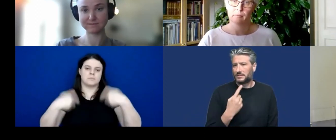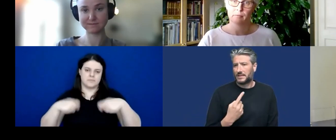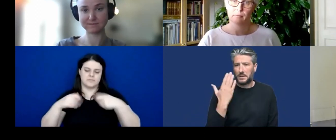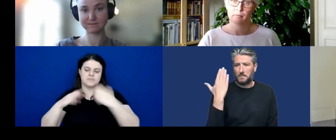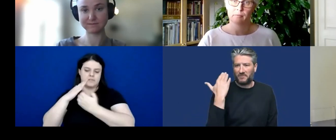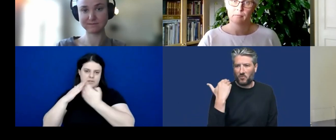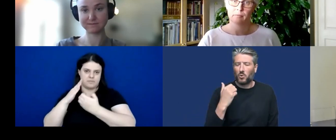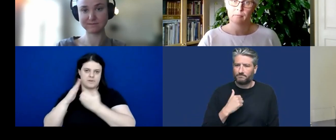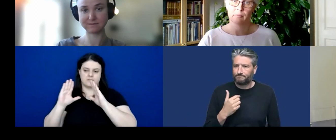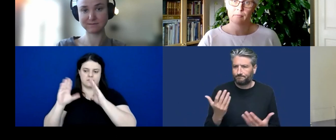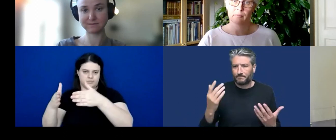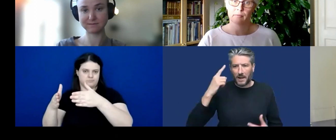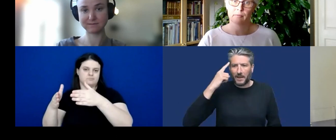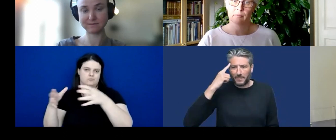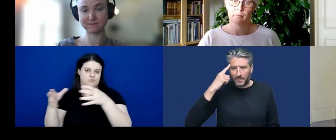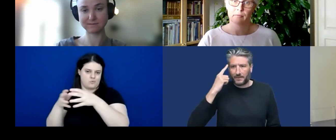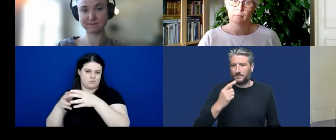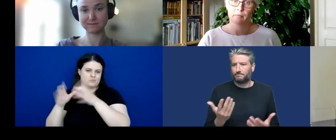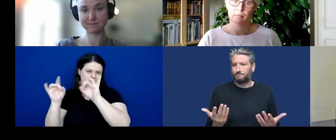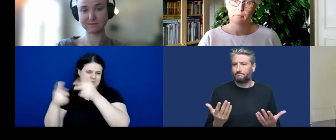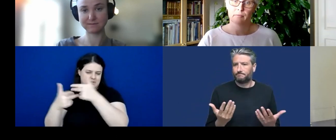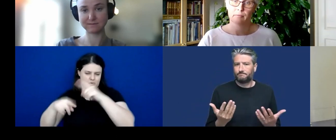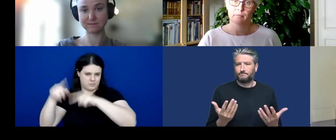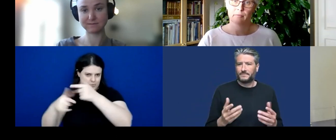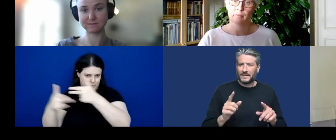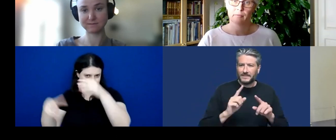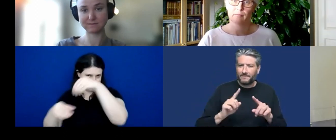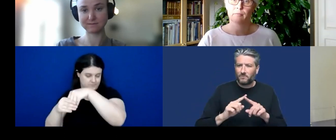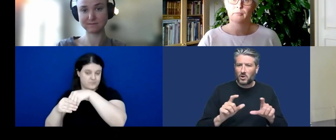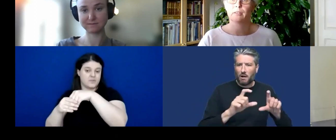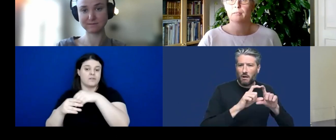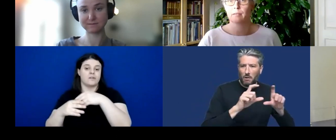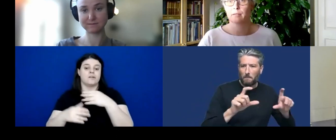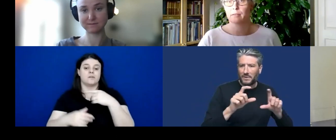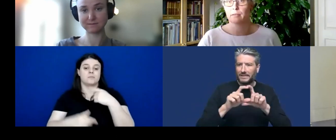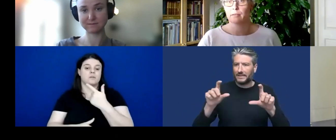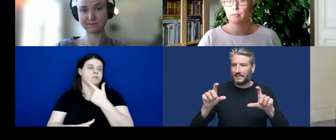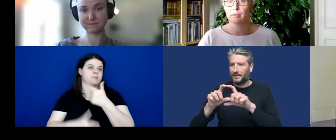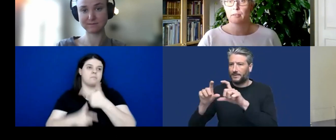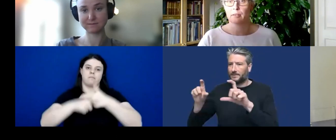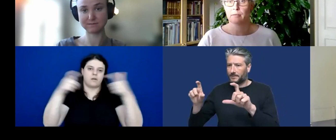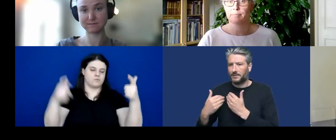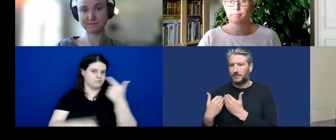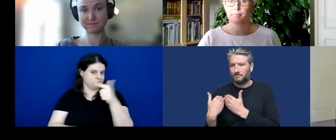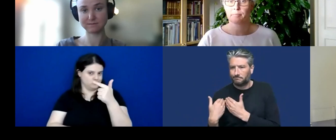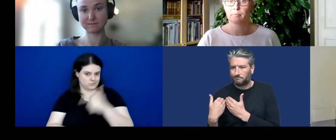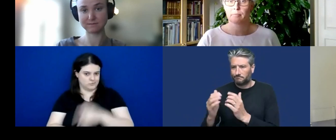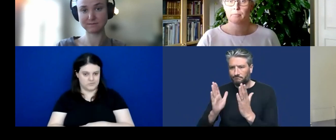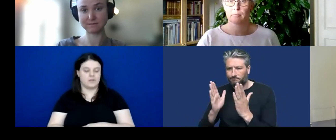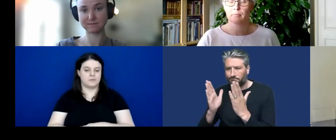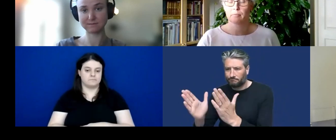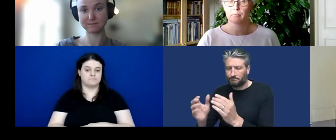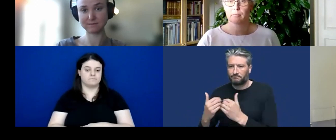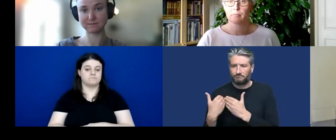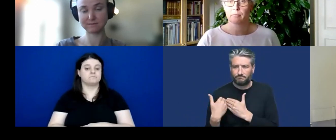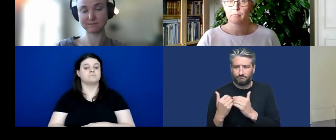really help with the residual that that is not taken care of by the mainstream. But keep in mind,